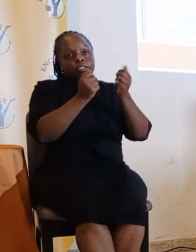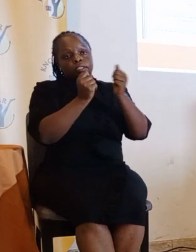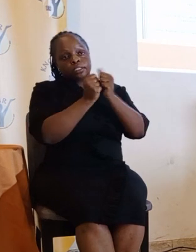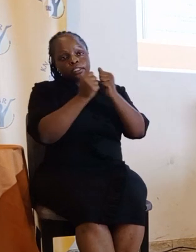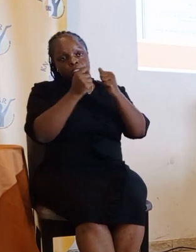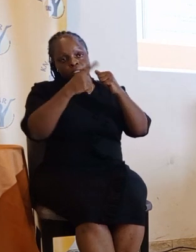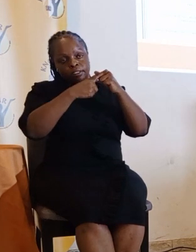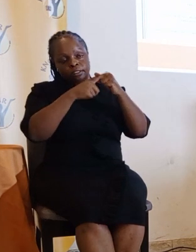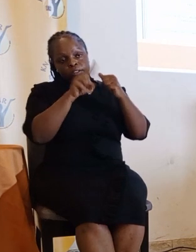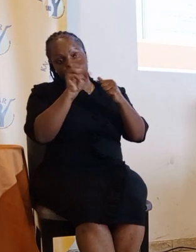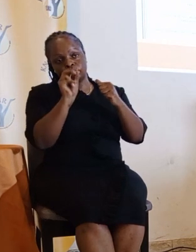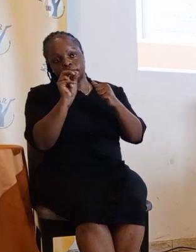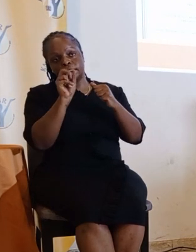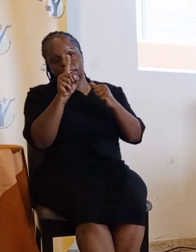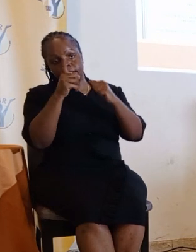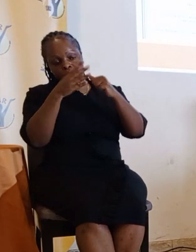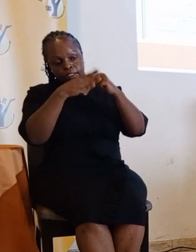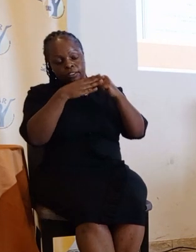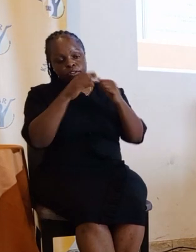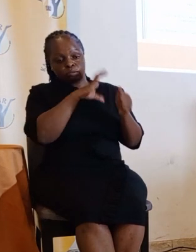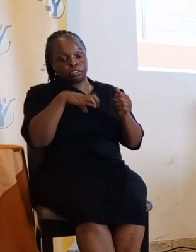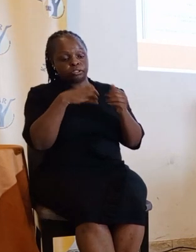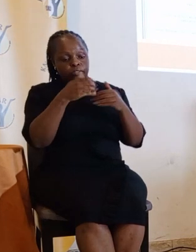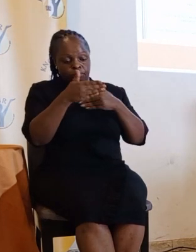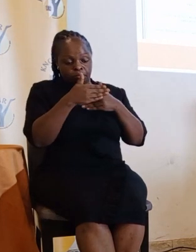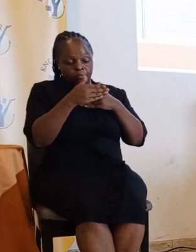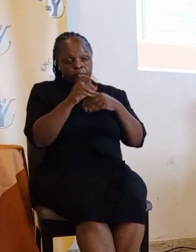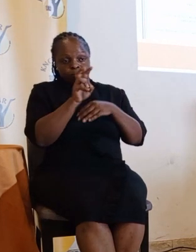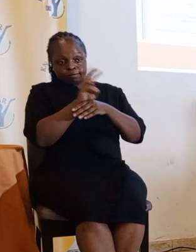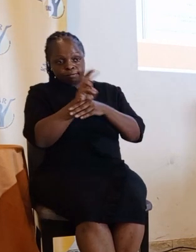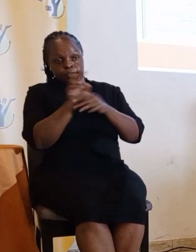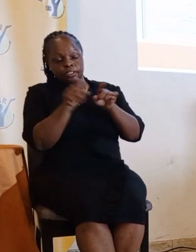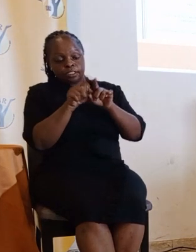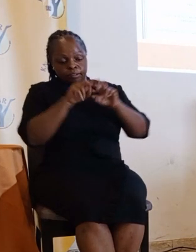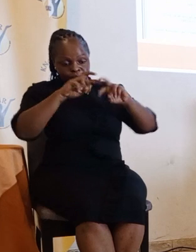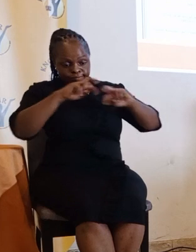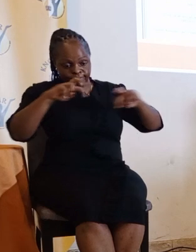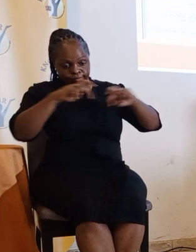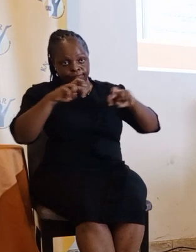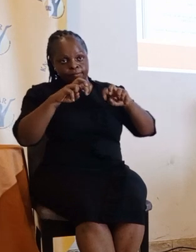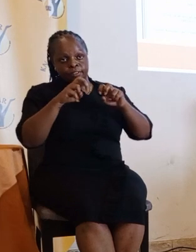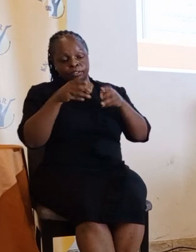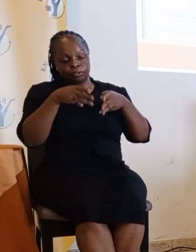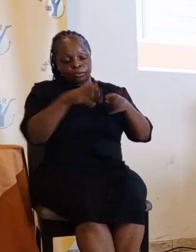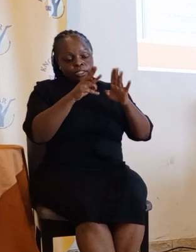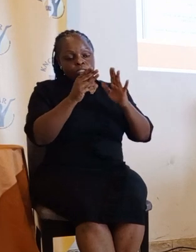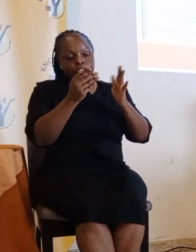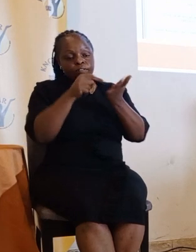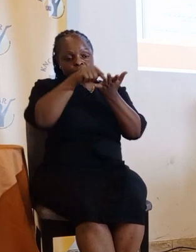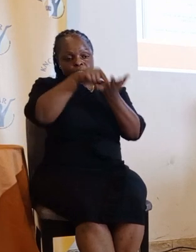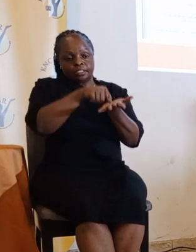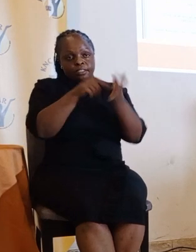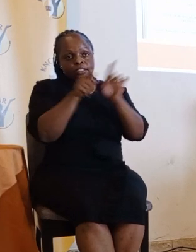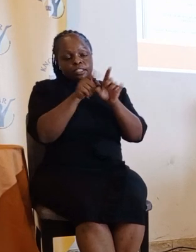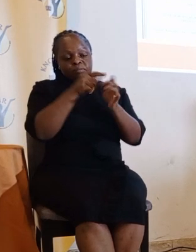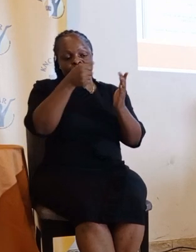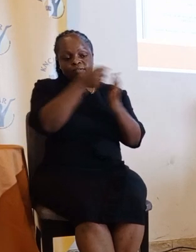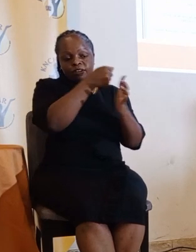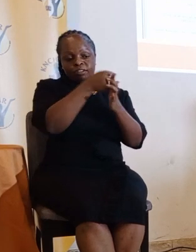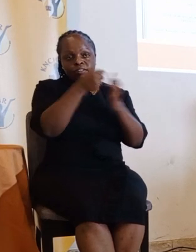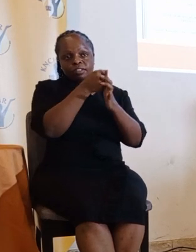2019, the Commission closely monitored and investigated waves of incitement and violence